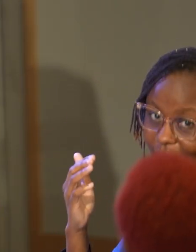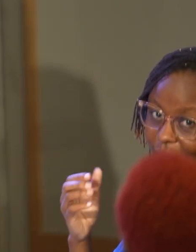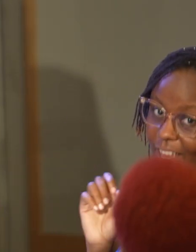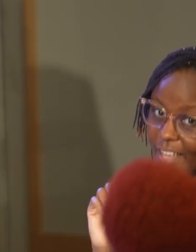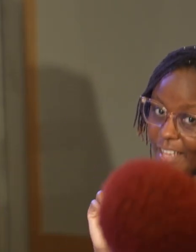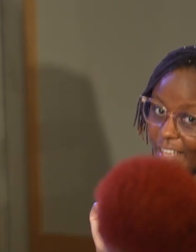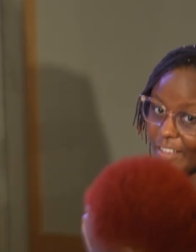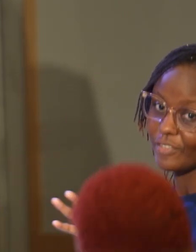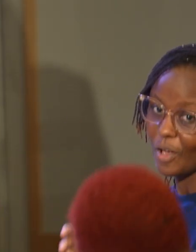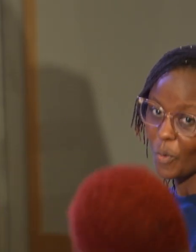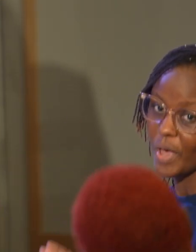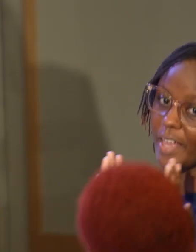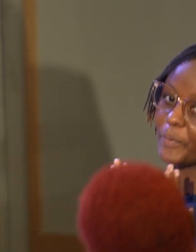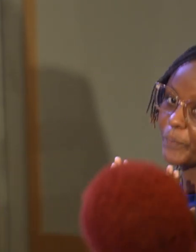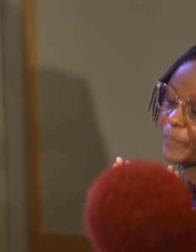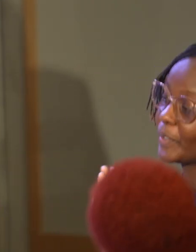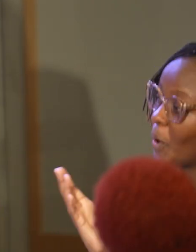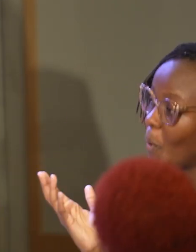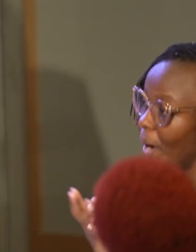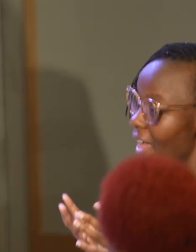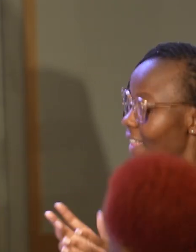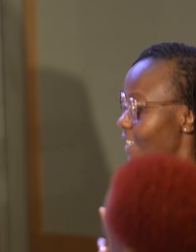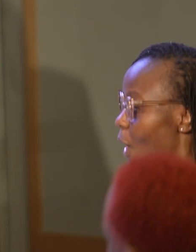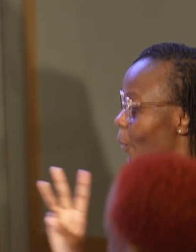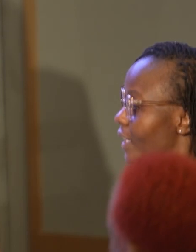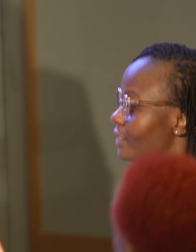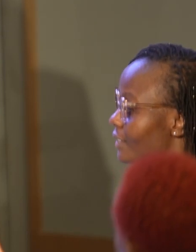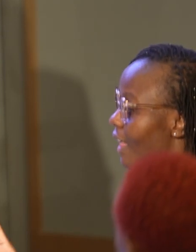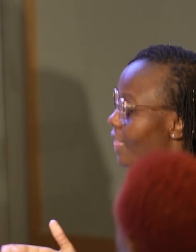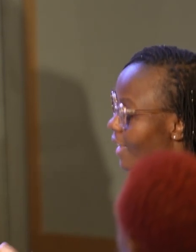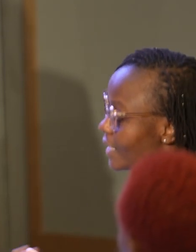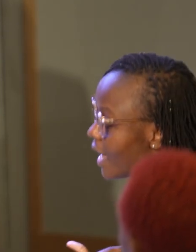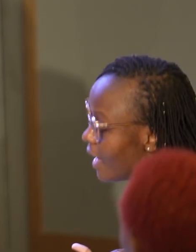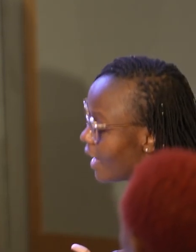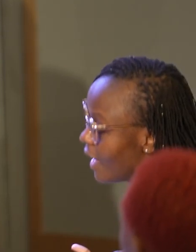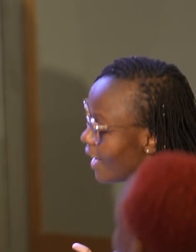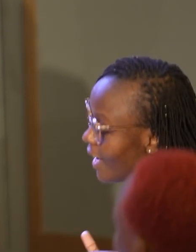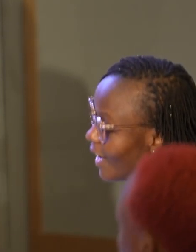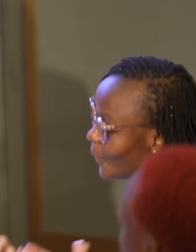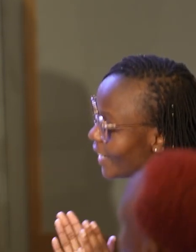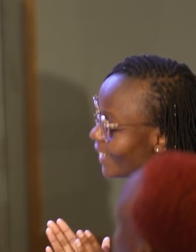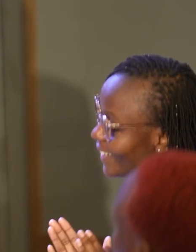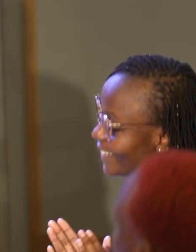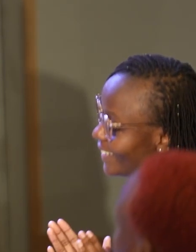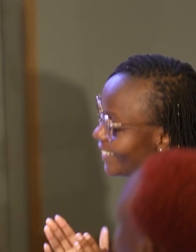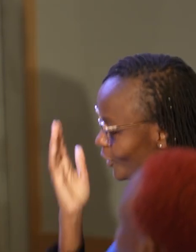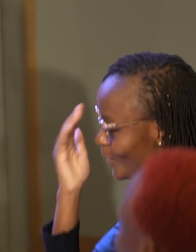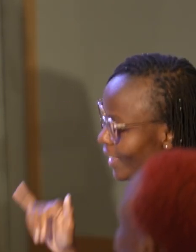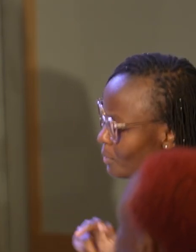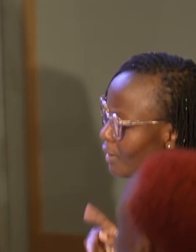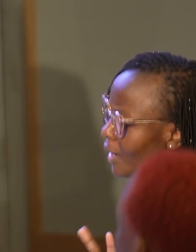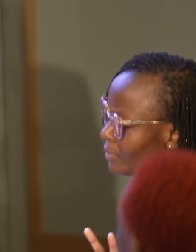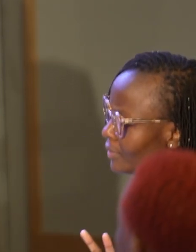way. Palipo na nia, pana njia. Isn't it? I hope all of you